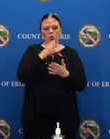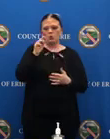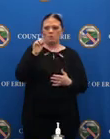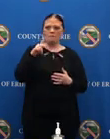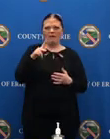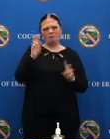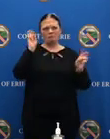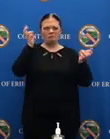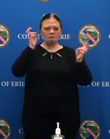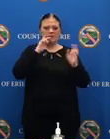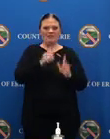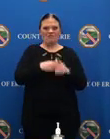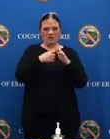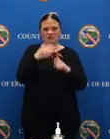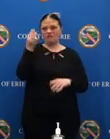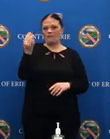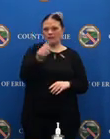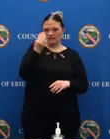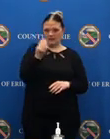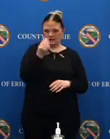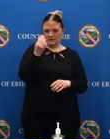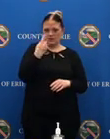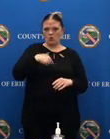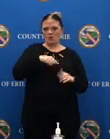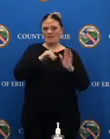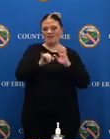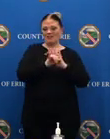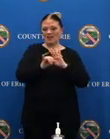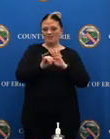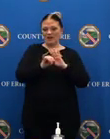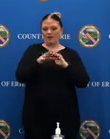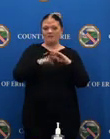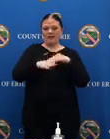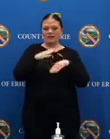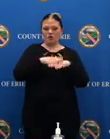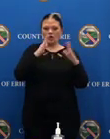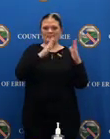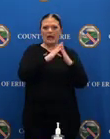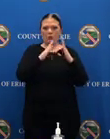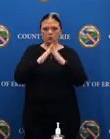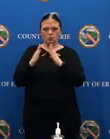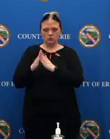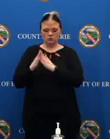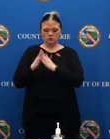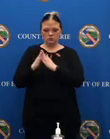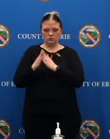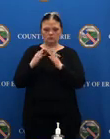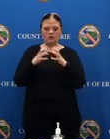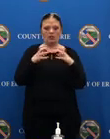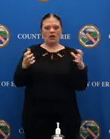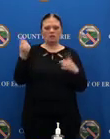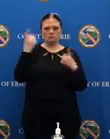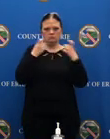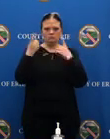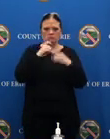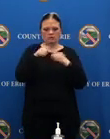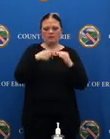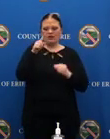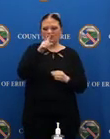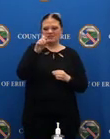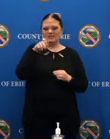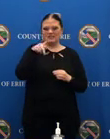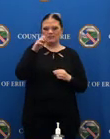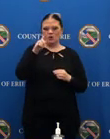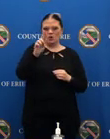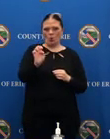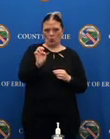so to speak, effective Monday. We've been identifying based on towns, but we've had a lot of questions regarding zip code,